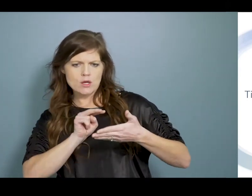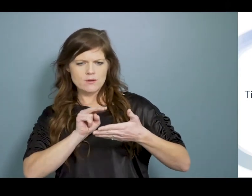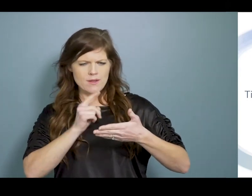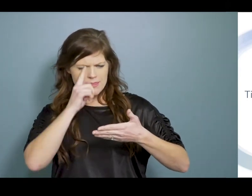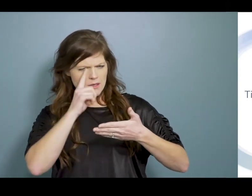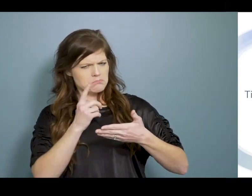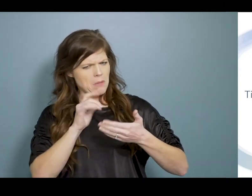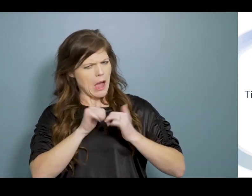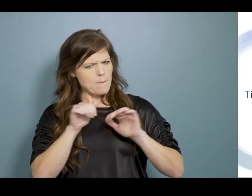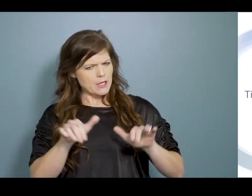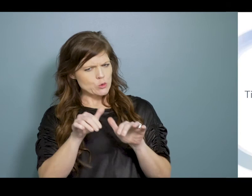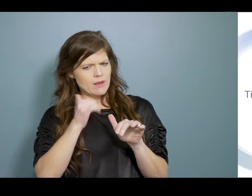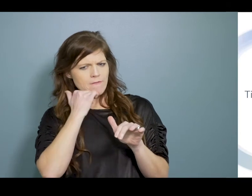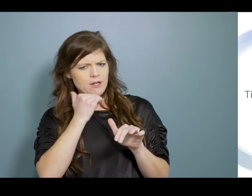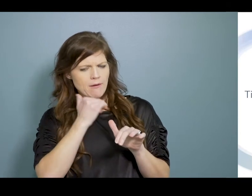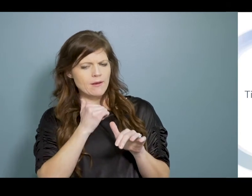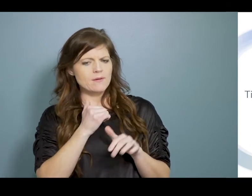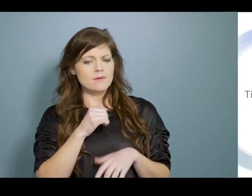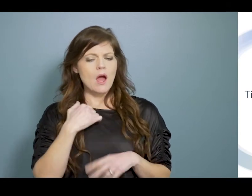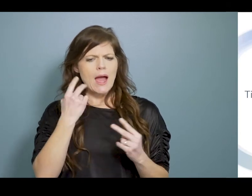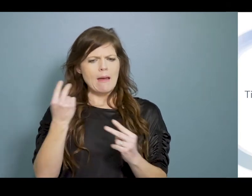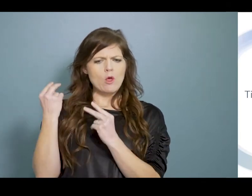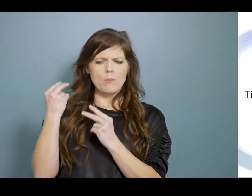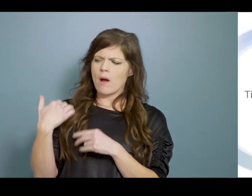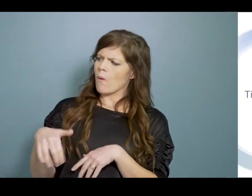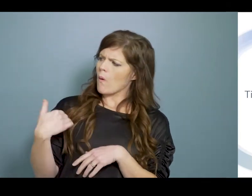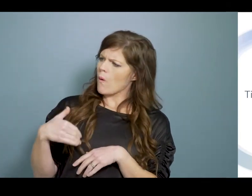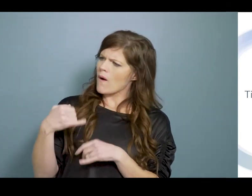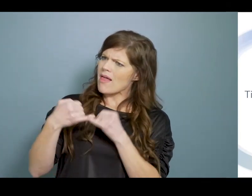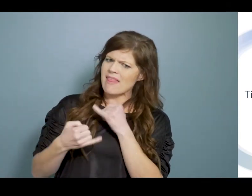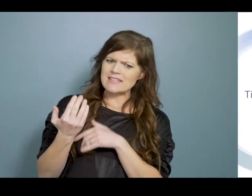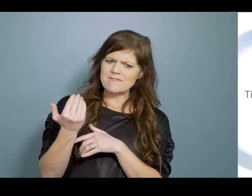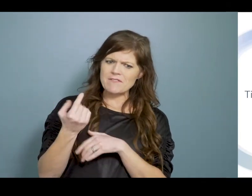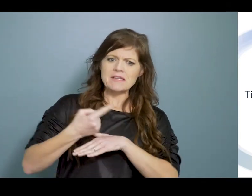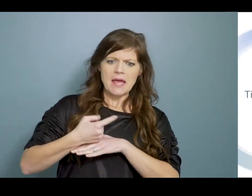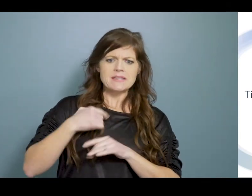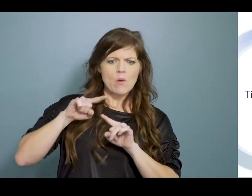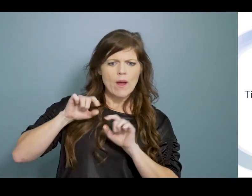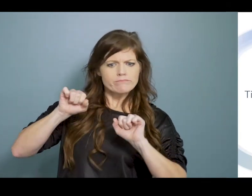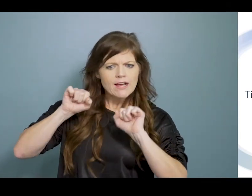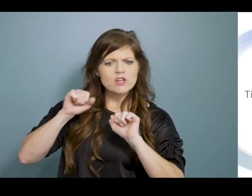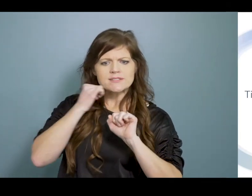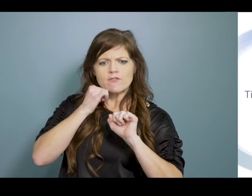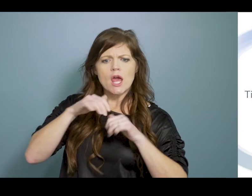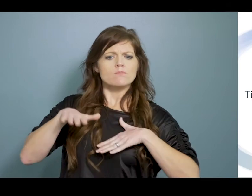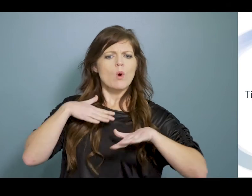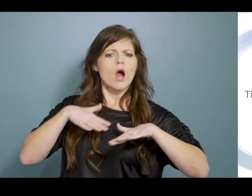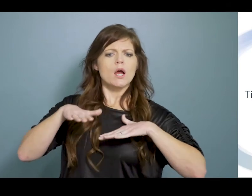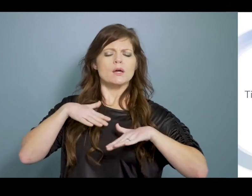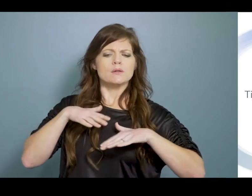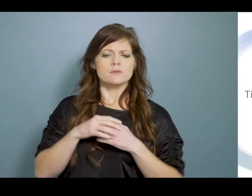can look back on it and be like, whoa, I walked the past 15 days. That was amazing. Taking breaks